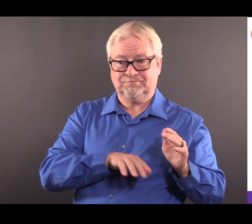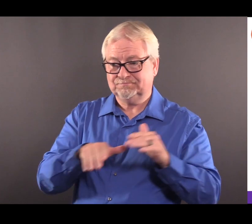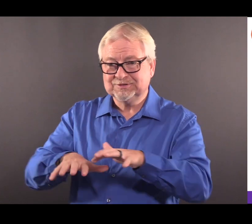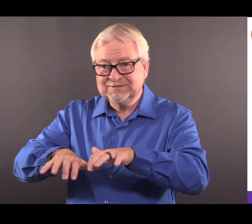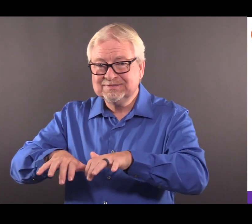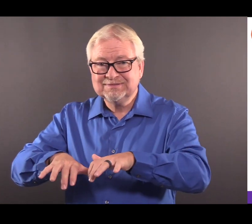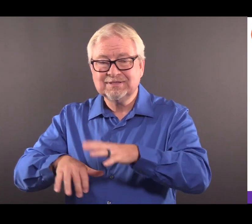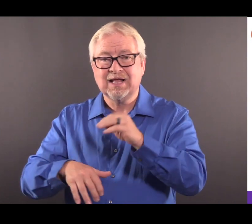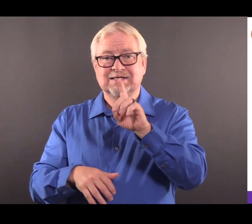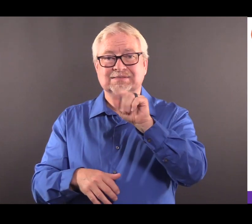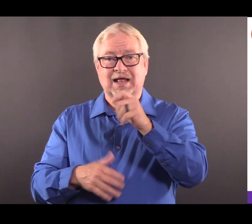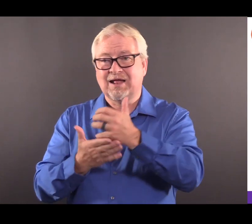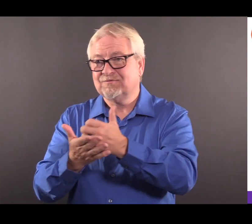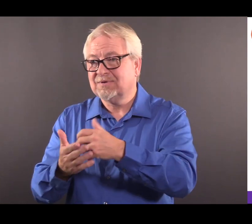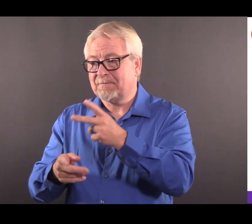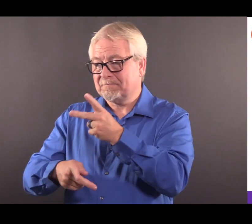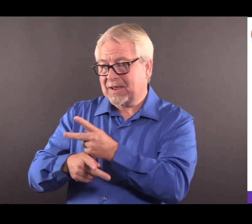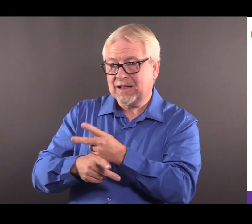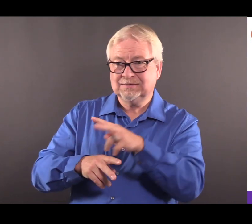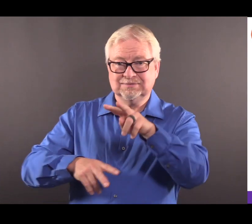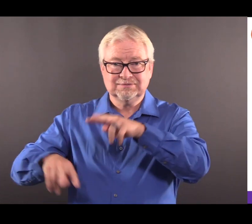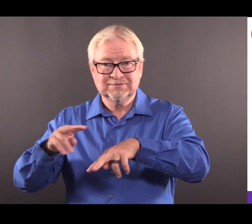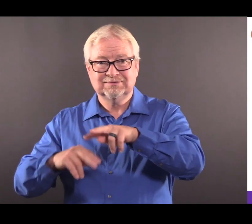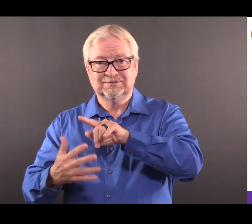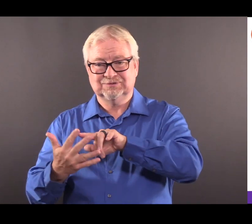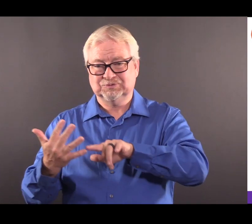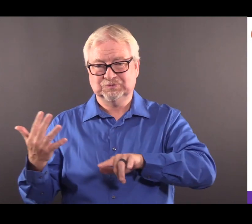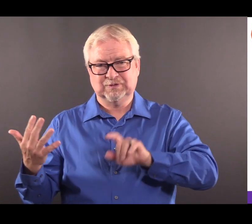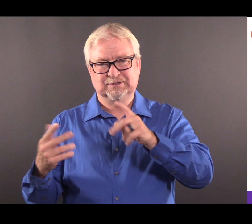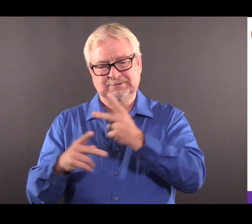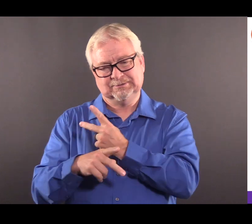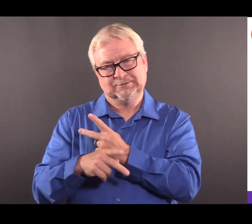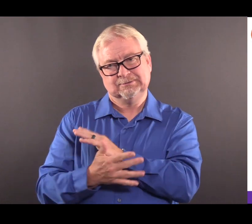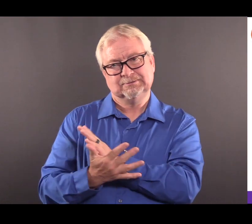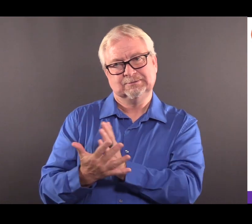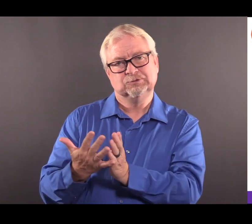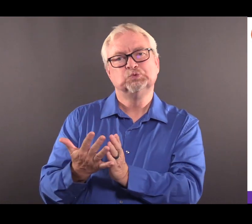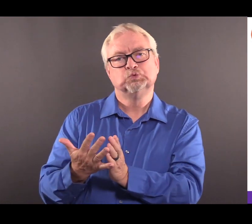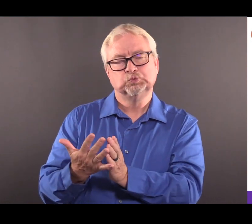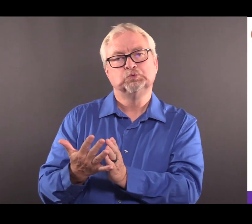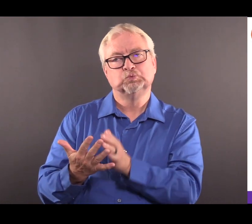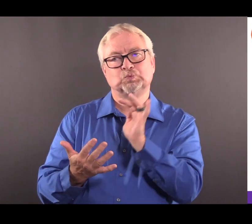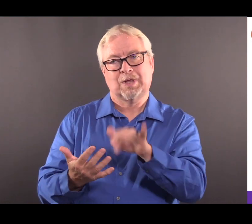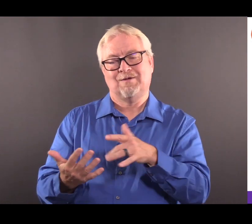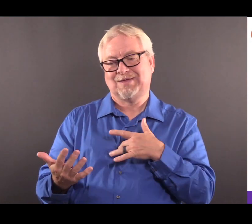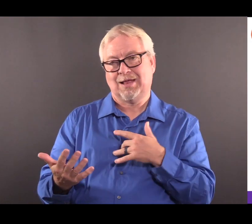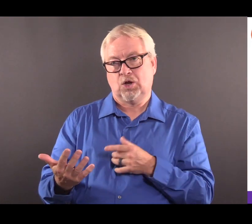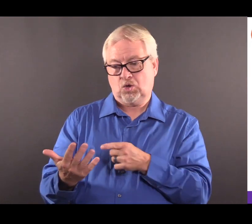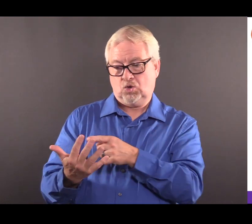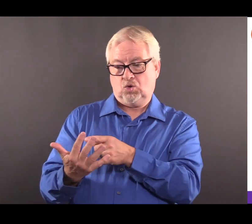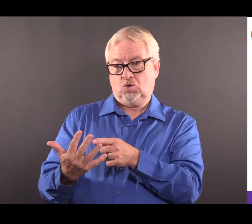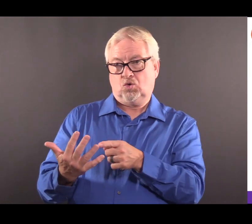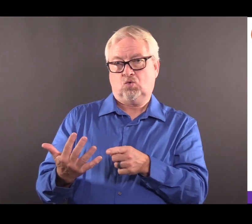will be dedicated to the data collection and maintenance of the database. This can prevent you